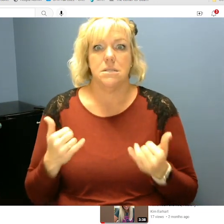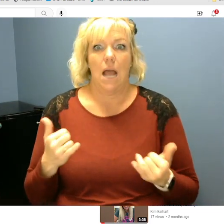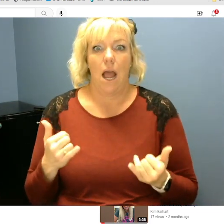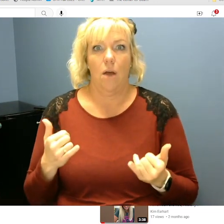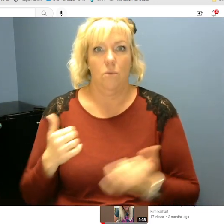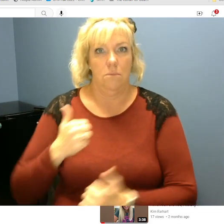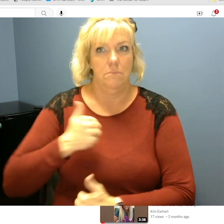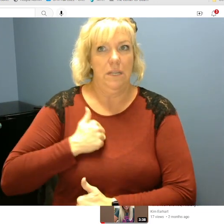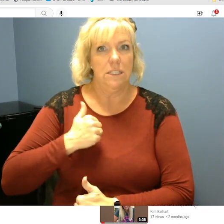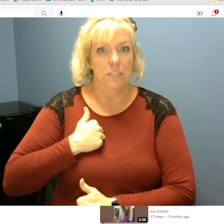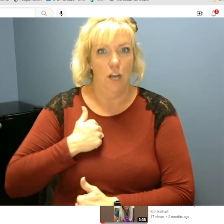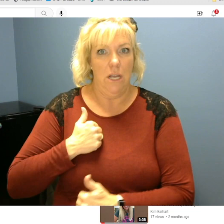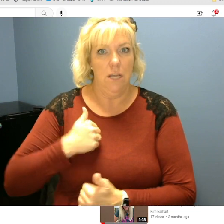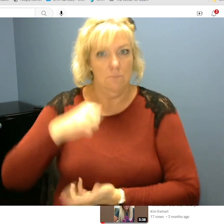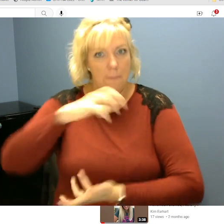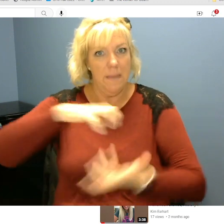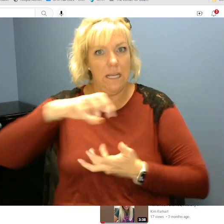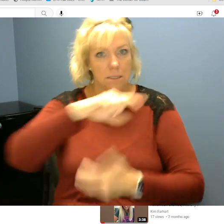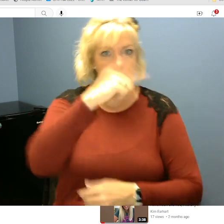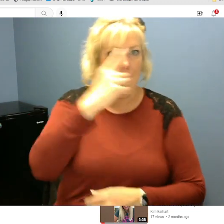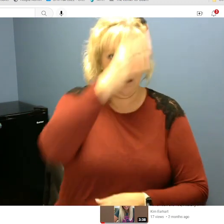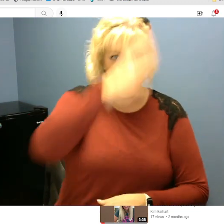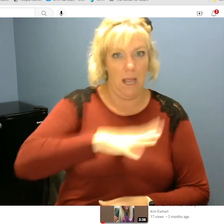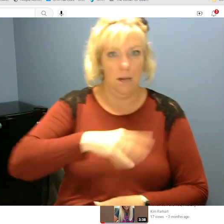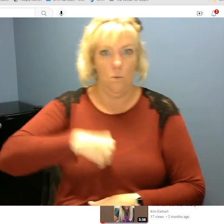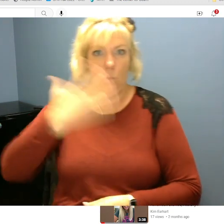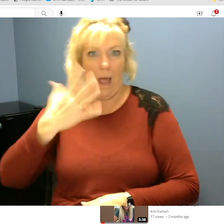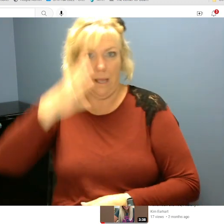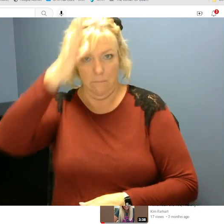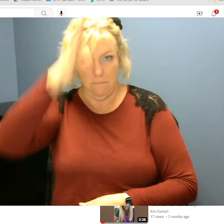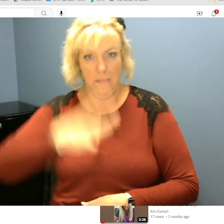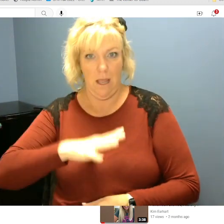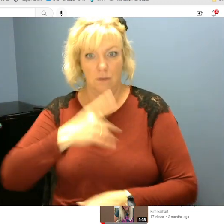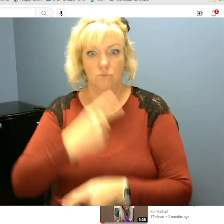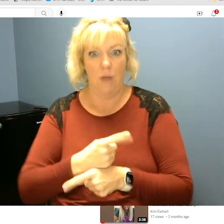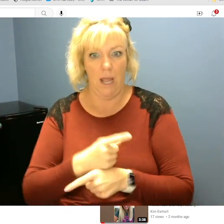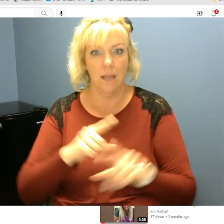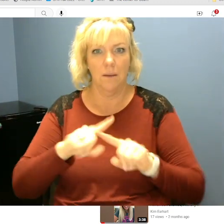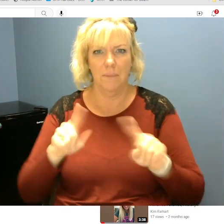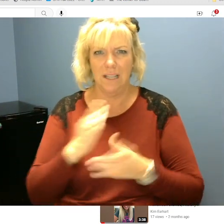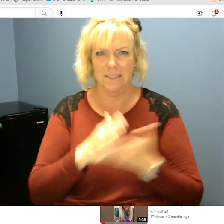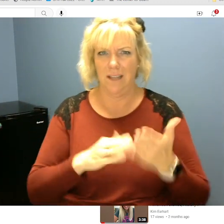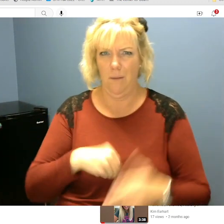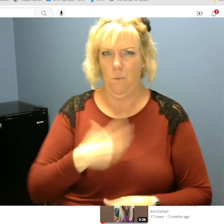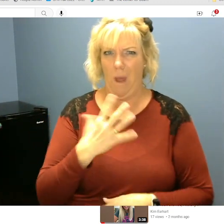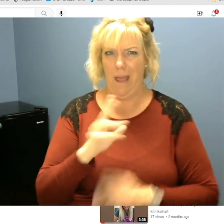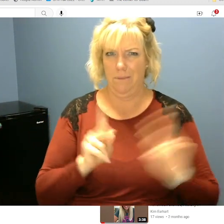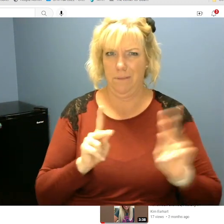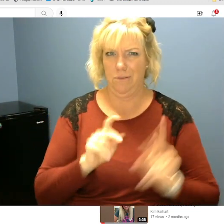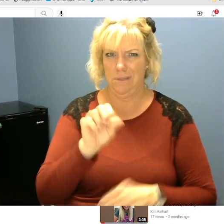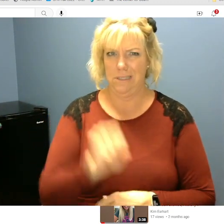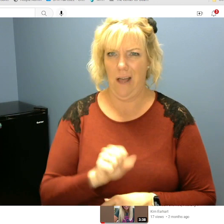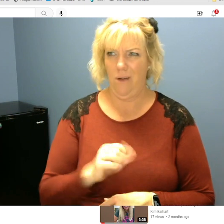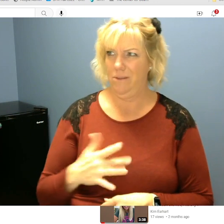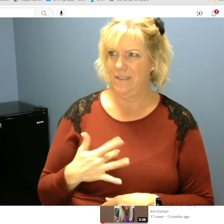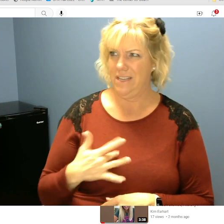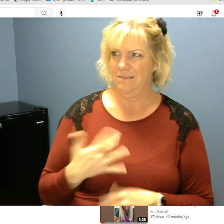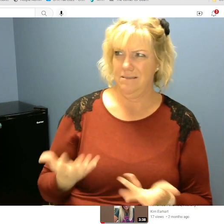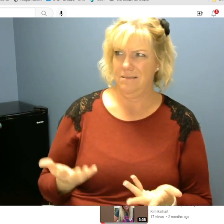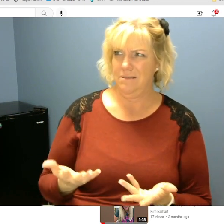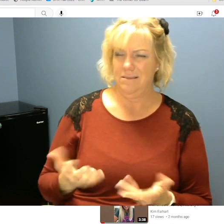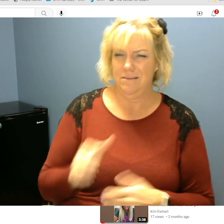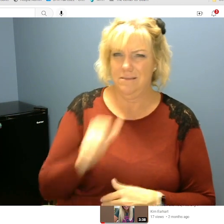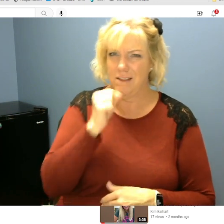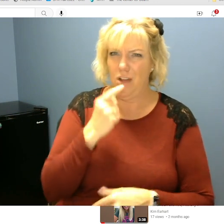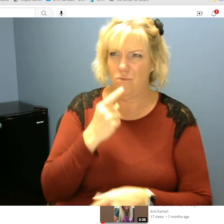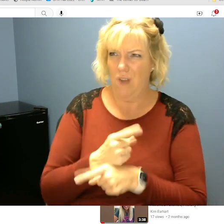white perspective, white Southern perspective, how that's going to feel to some people. It's going to feel literally, and again, the video clips